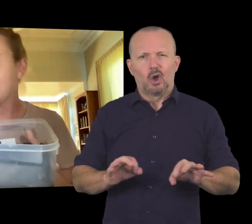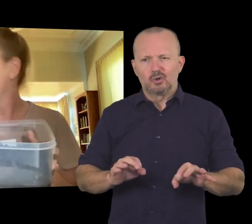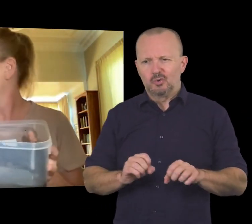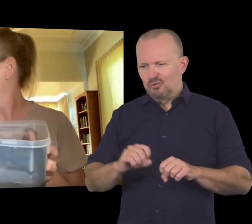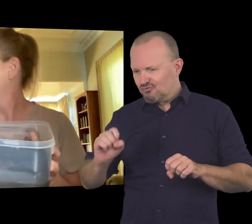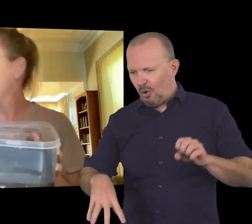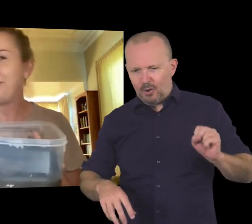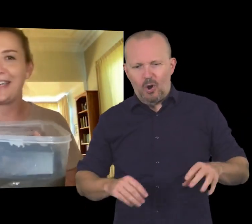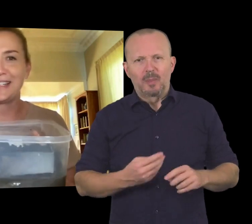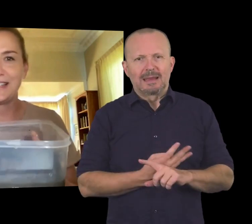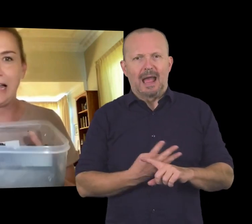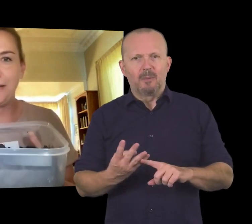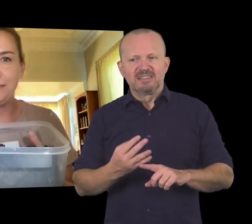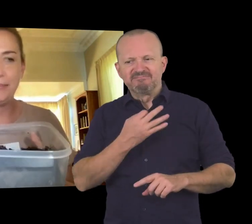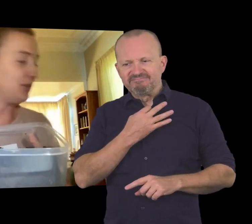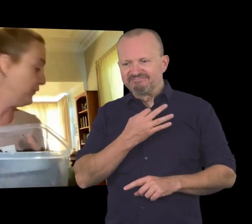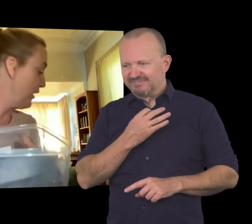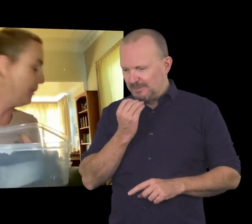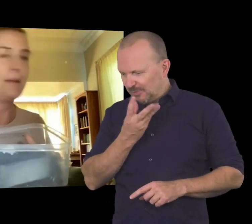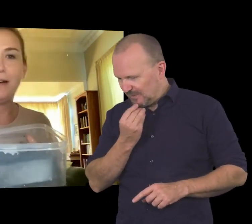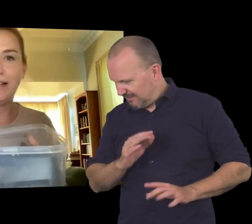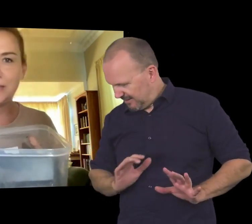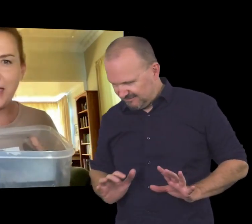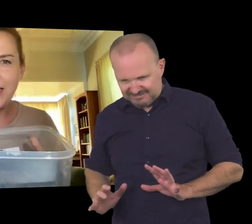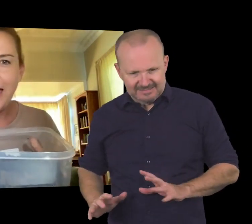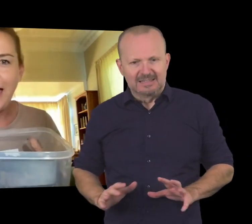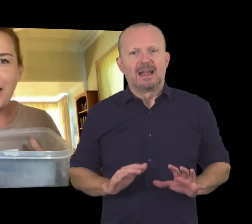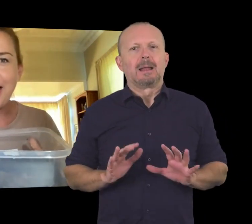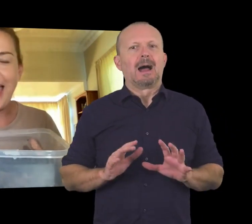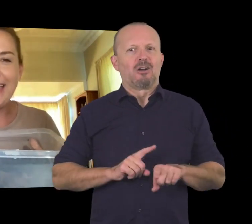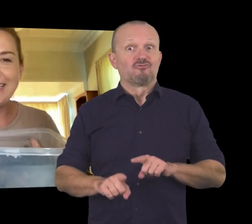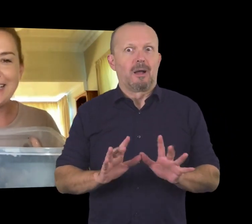to kind of stamp into Mike's beautiful carpet behind me.